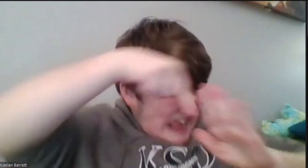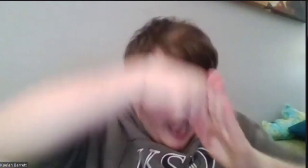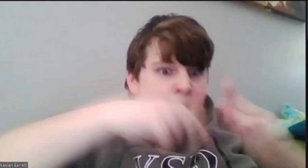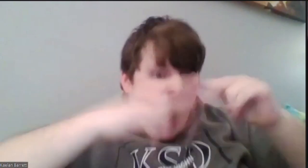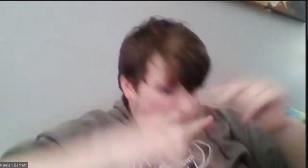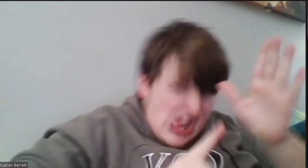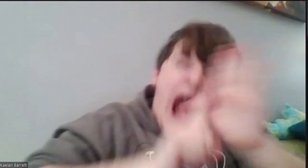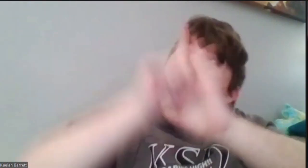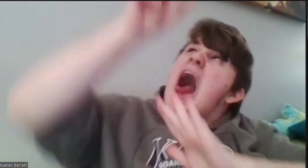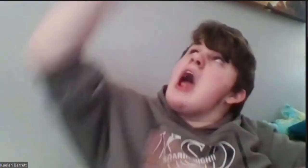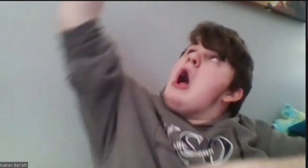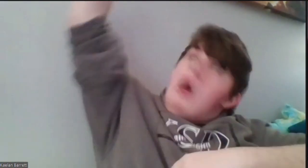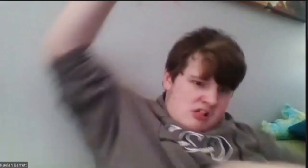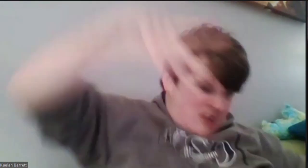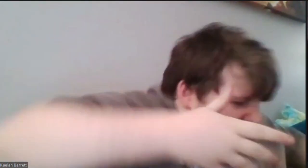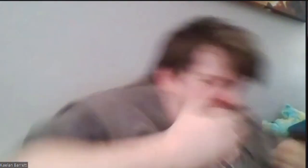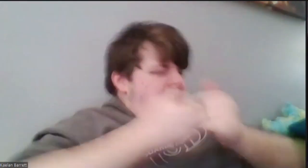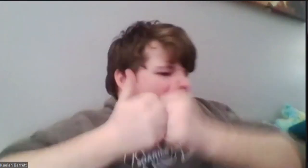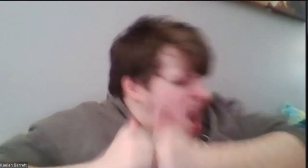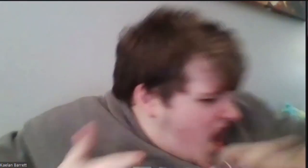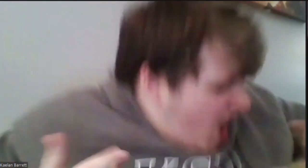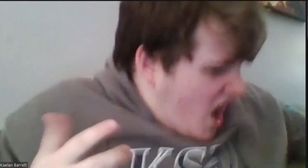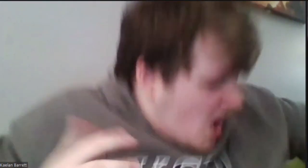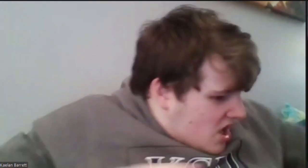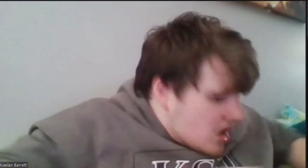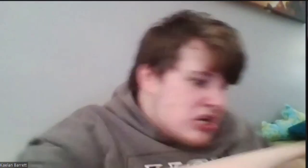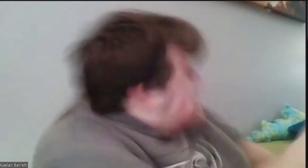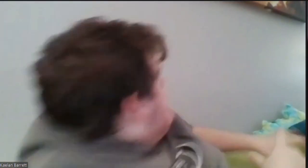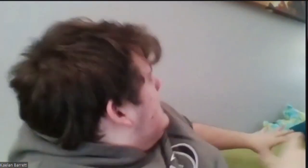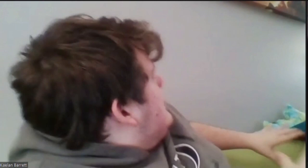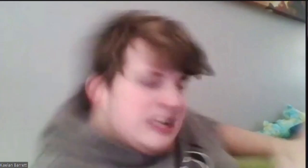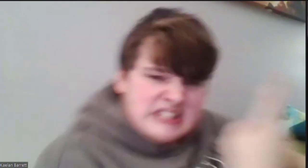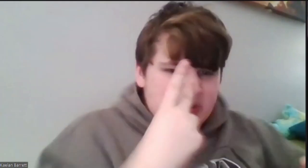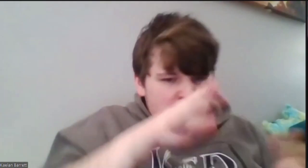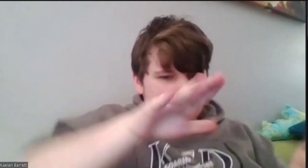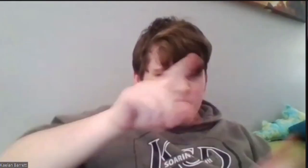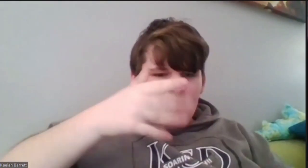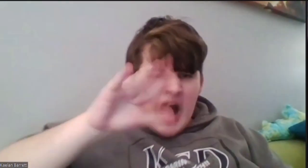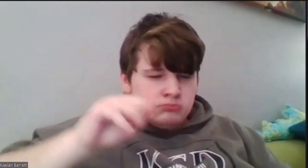go, and he comes to a cliff. He skids to a halt,